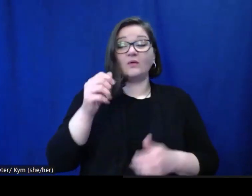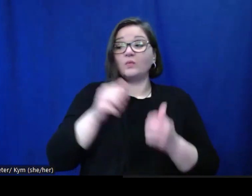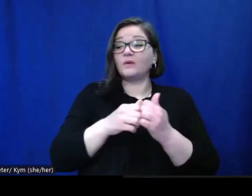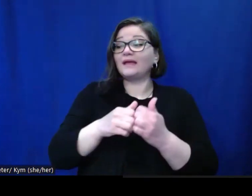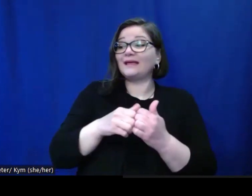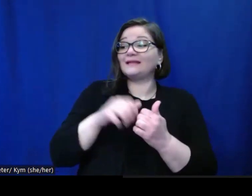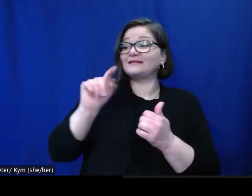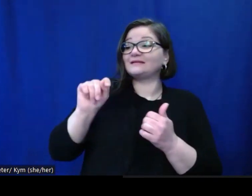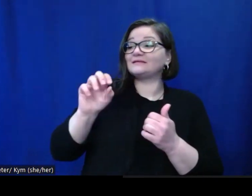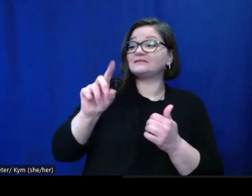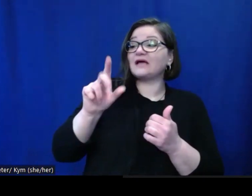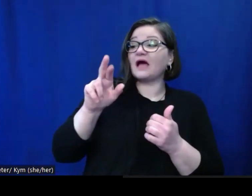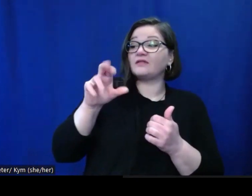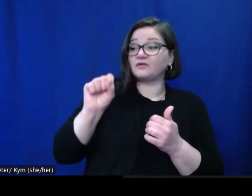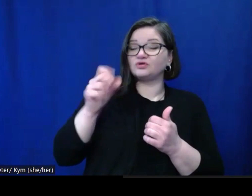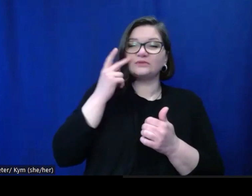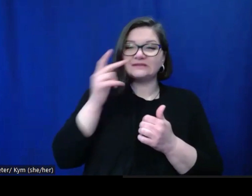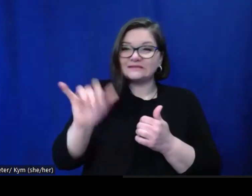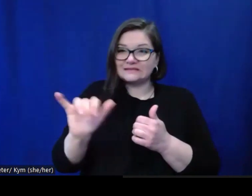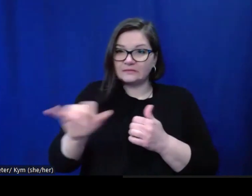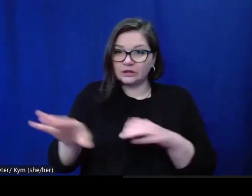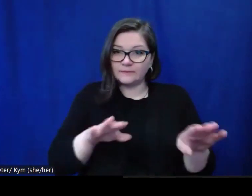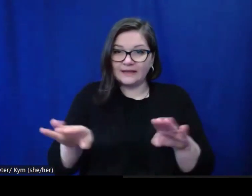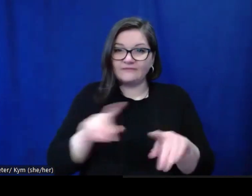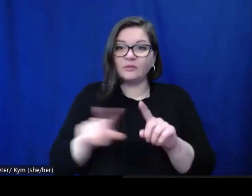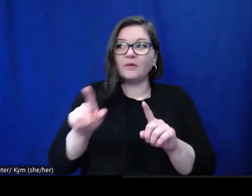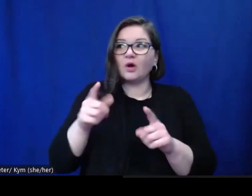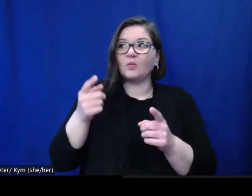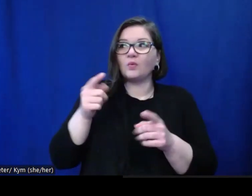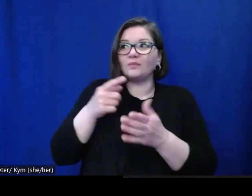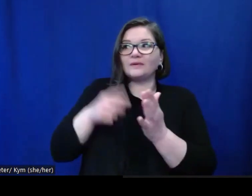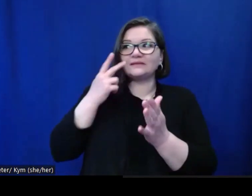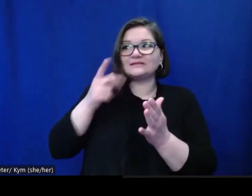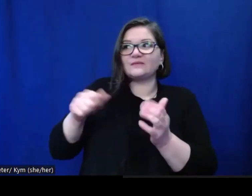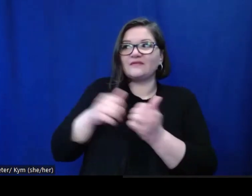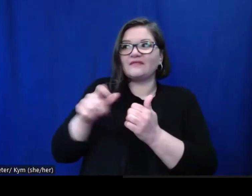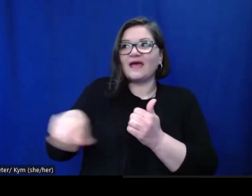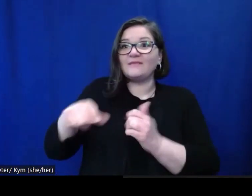what we see is toddlers not responding to stimuli.